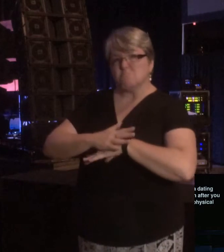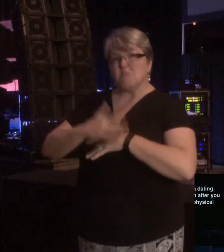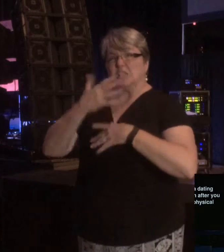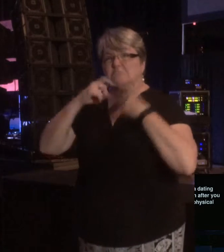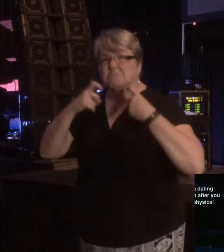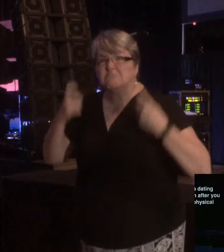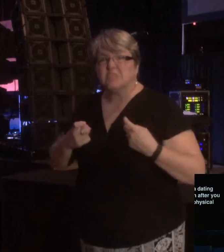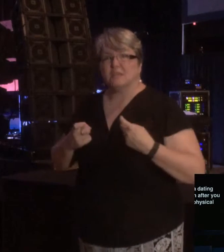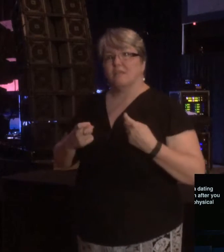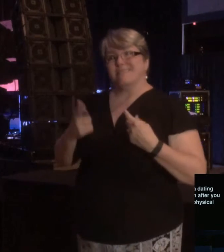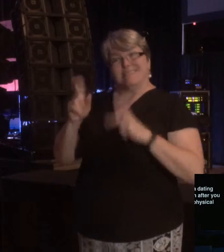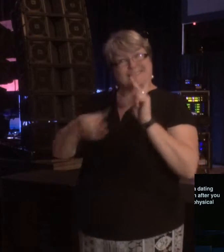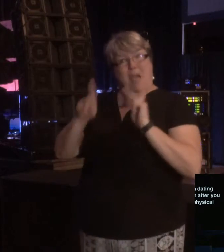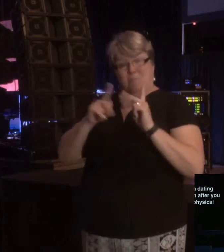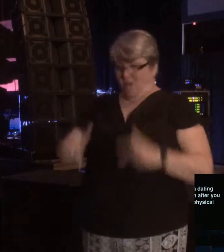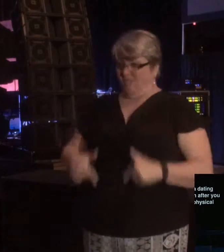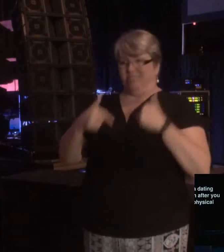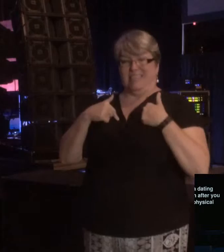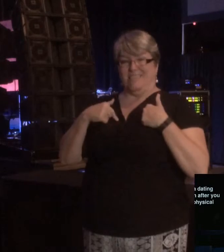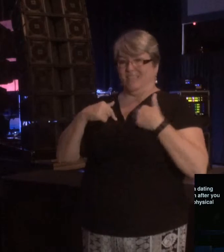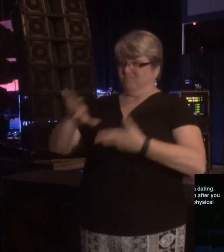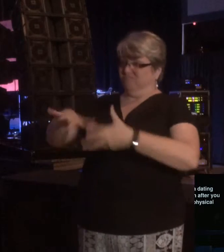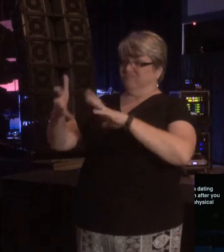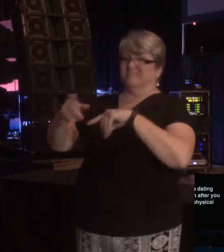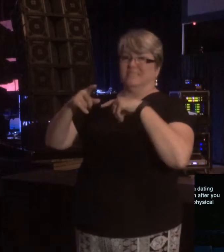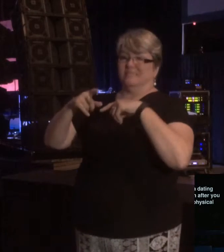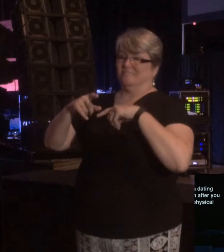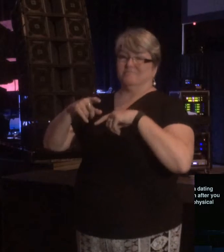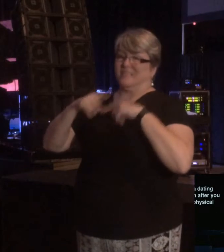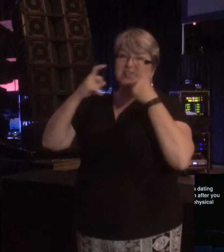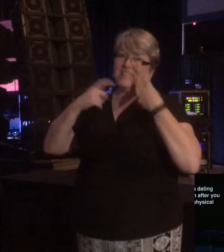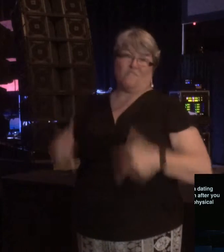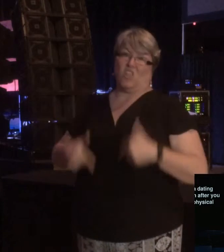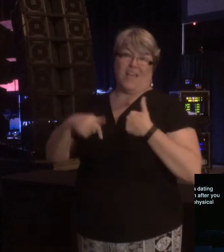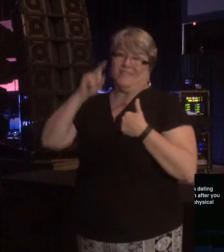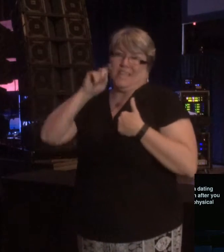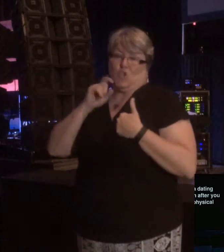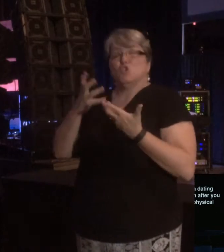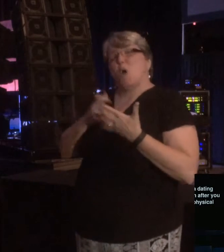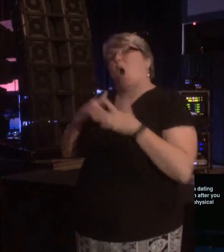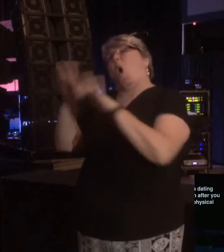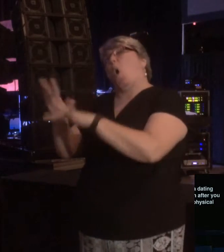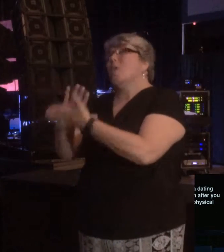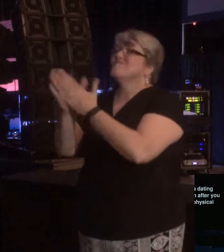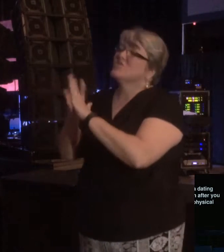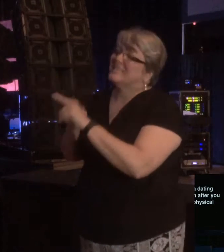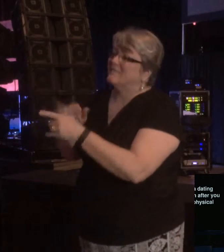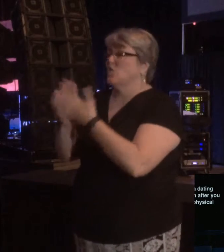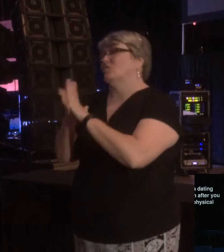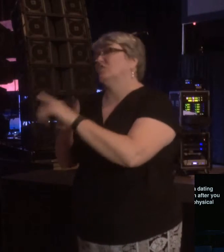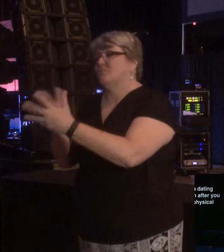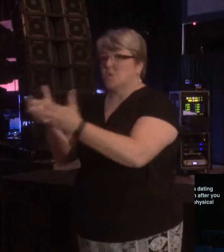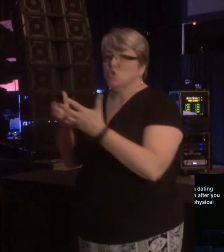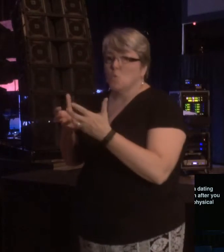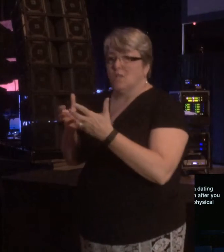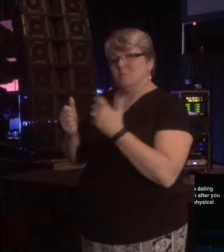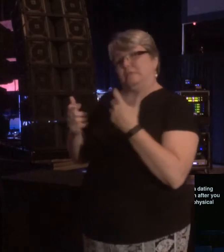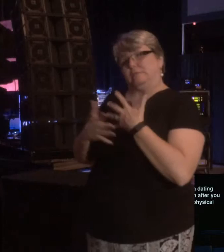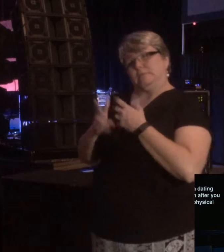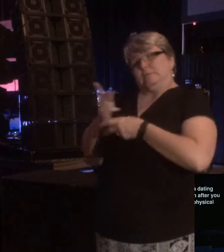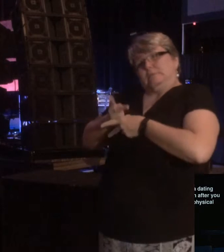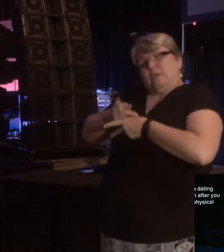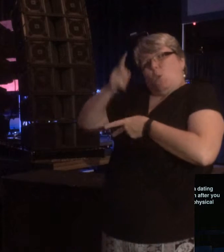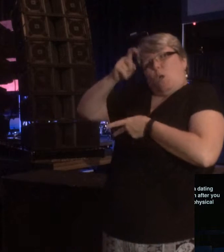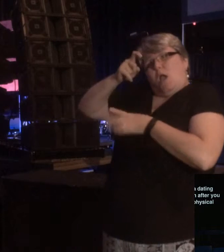me, after we had been broken up for 2.5 years, and asked to enter my life again, and asked if I would give him